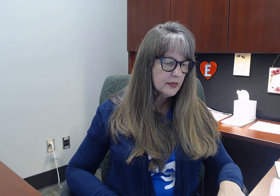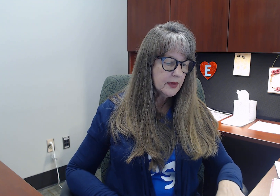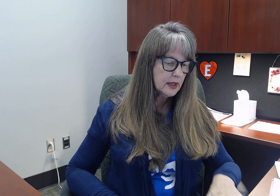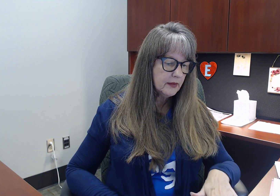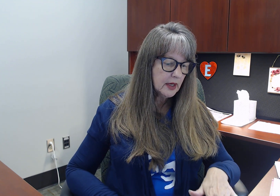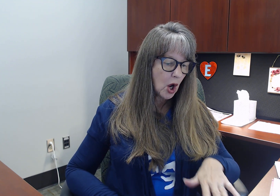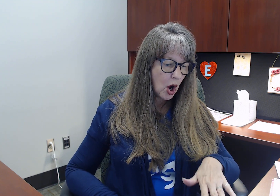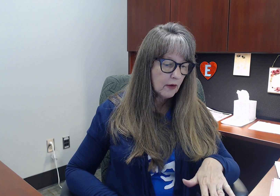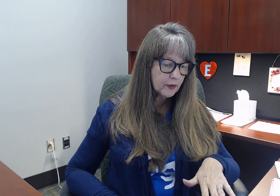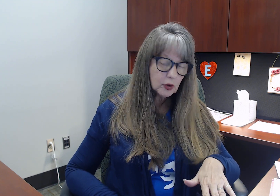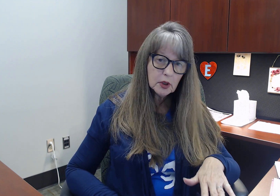then awful,